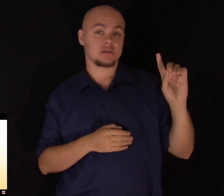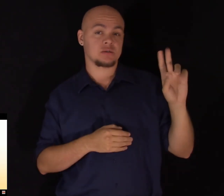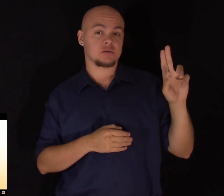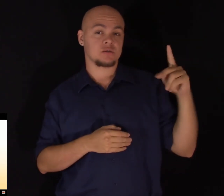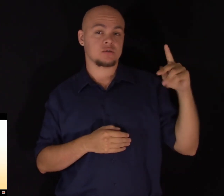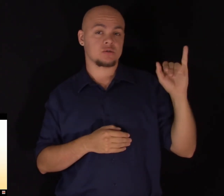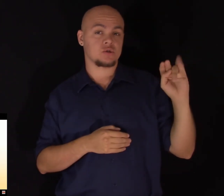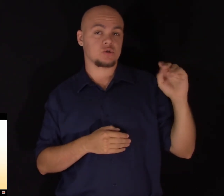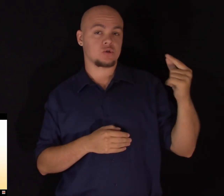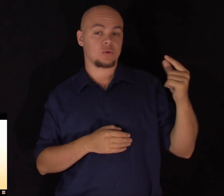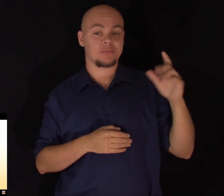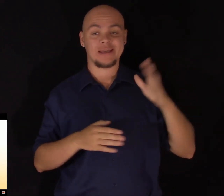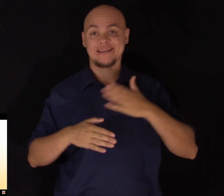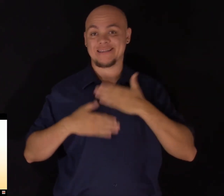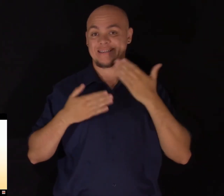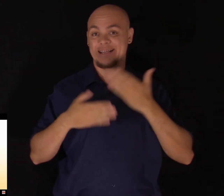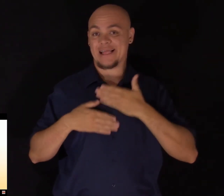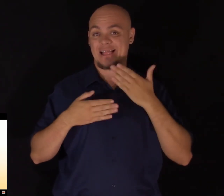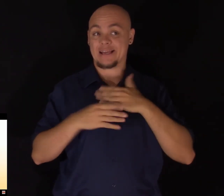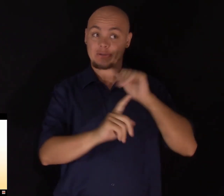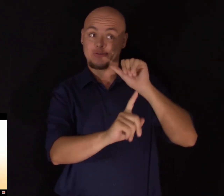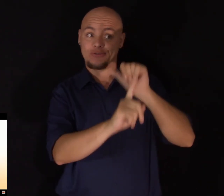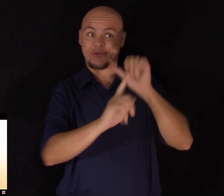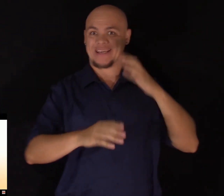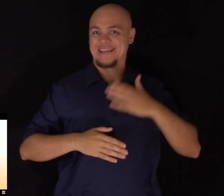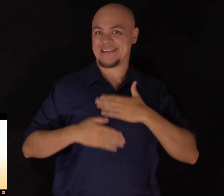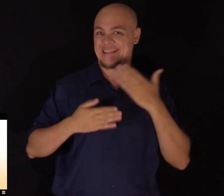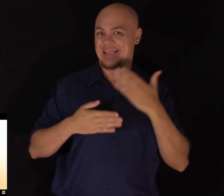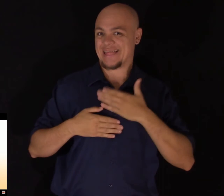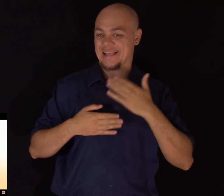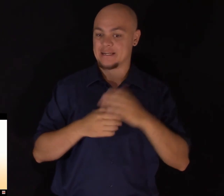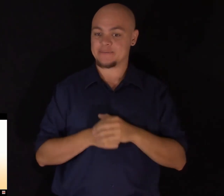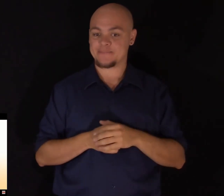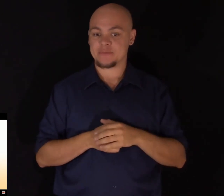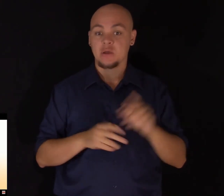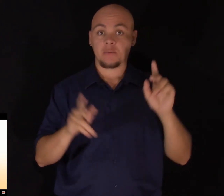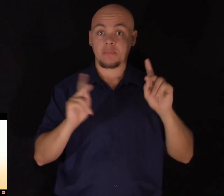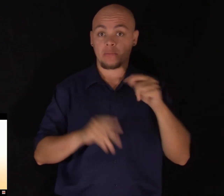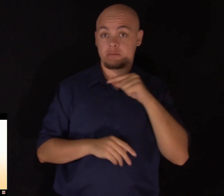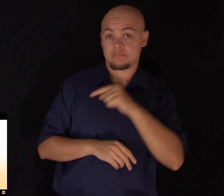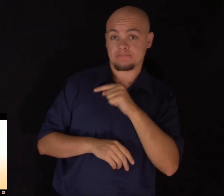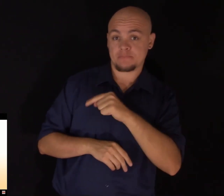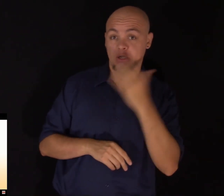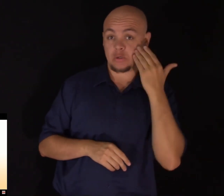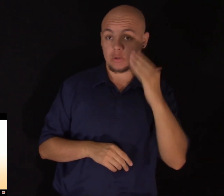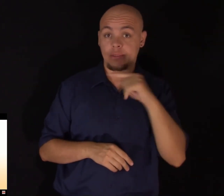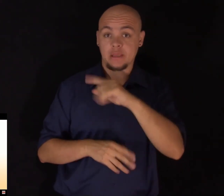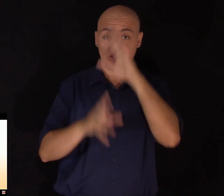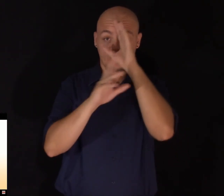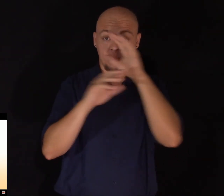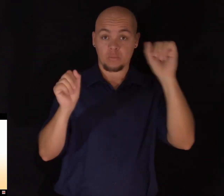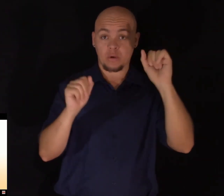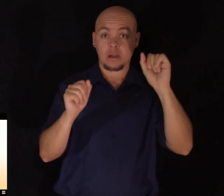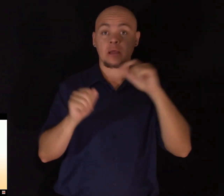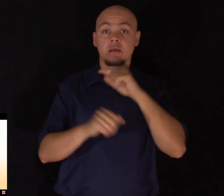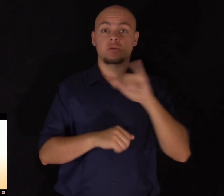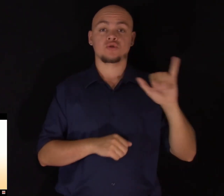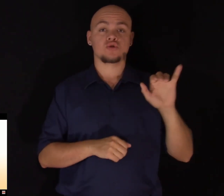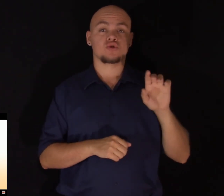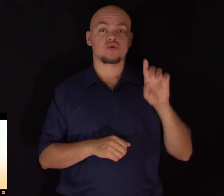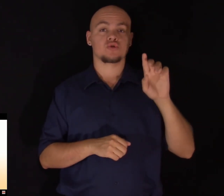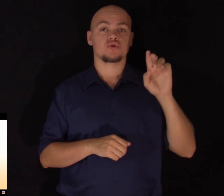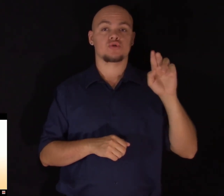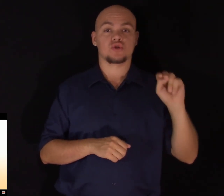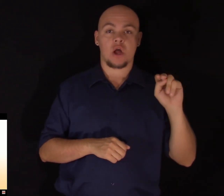see that in several videos moving forward, but we're going to start. For those of you that don't know him, this is presidential candidate John Edwards, who